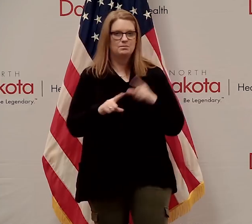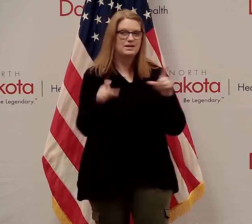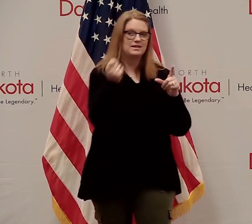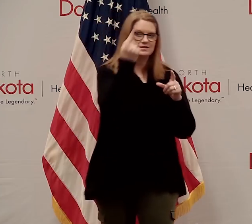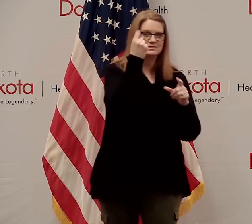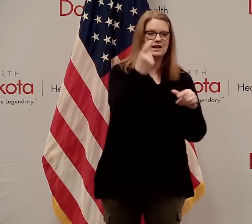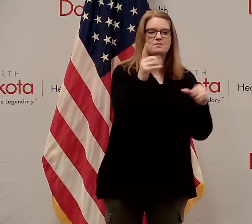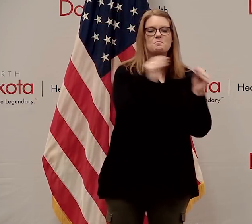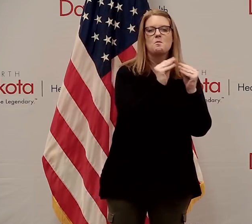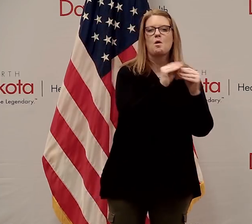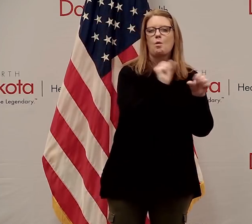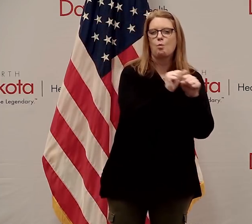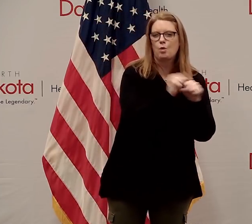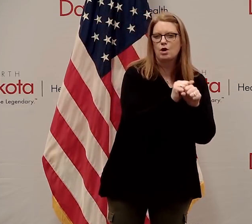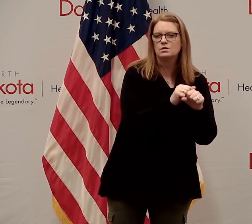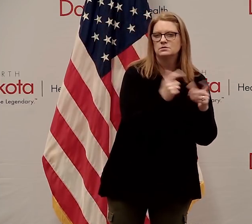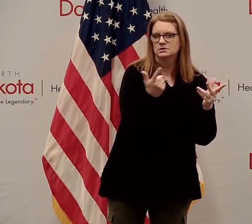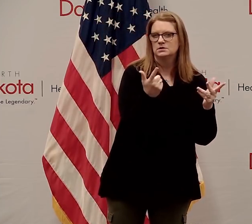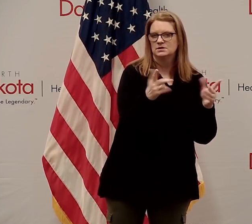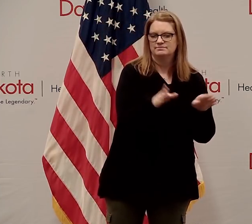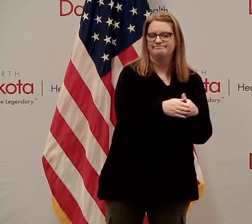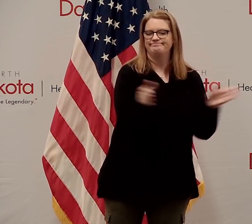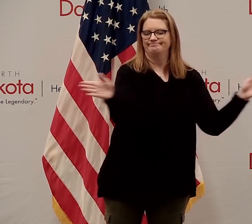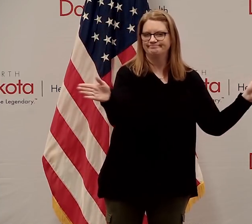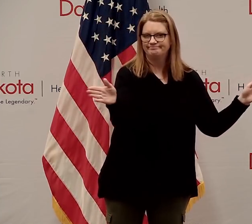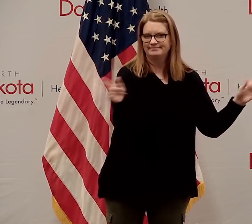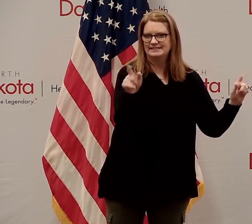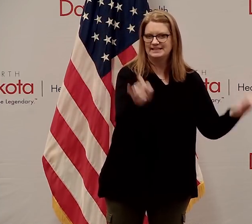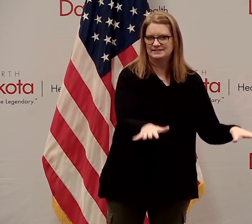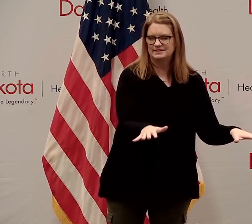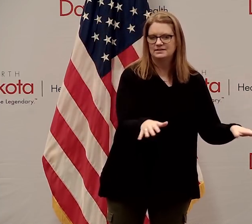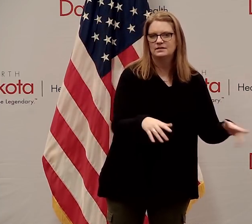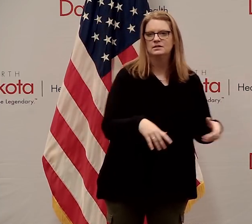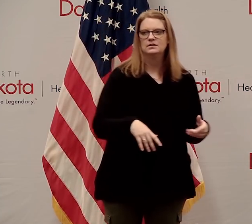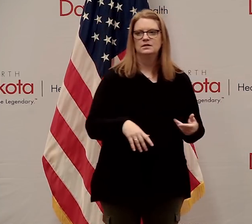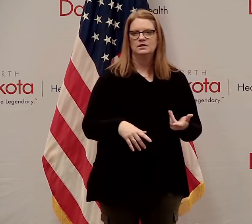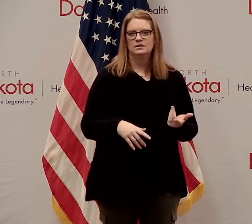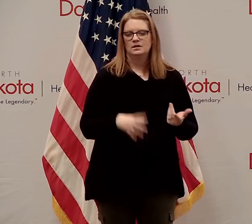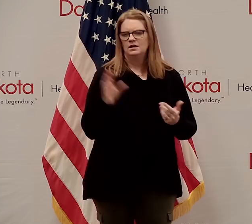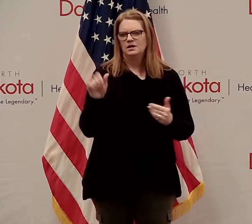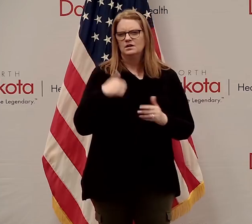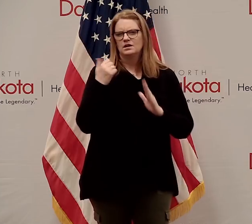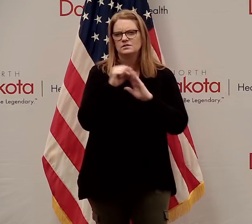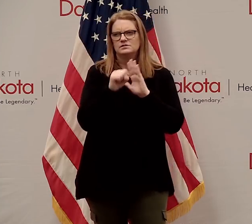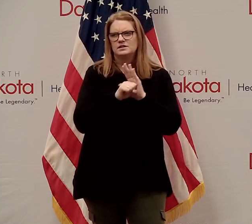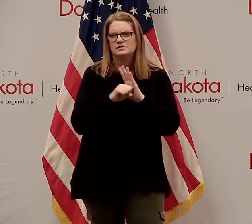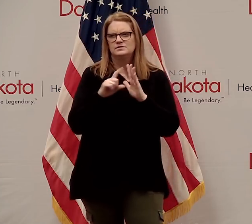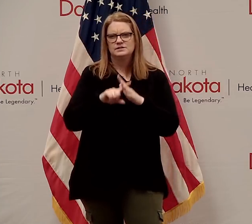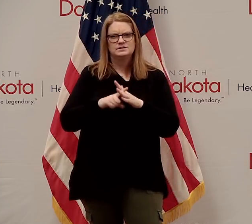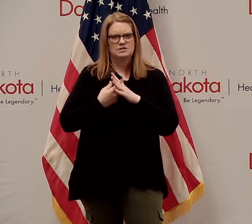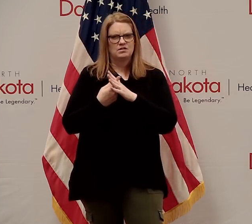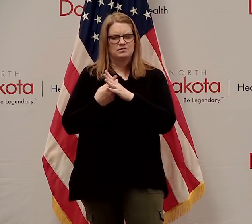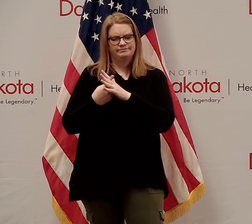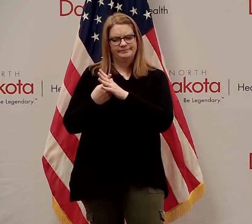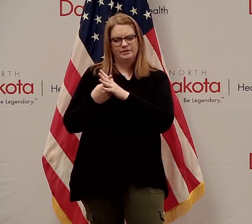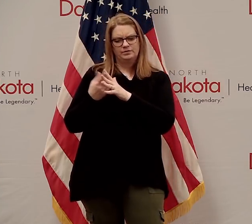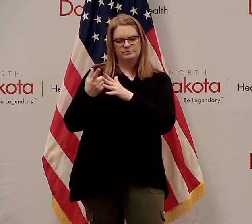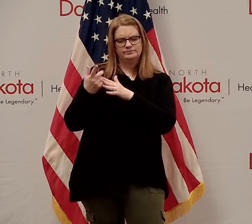be, commercial testing. I mean, I know that even other states have already launched partnerships